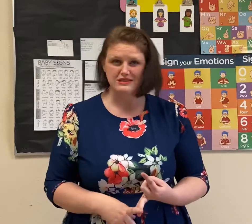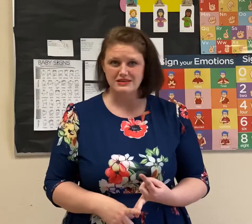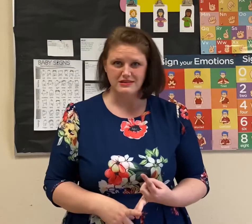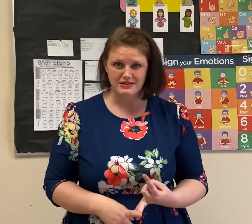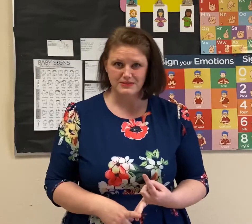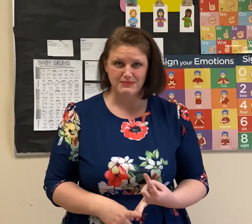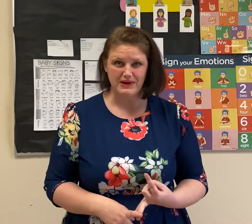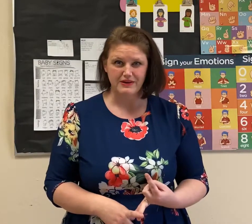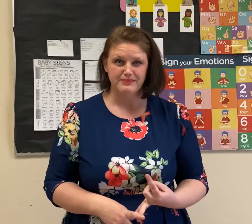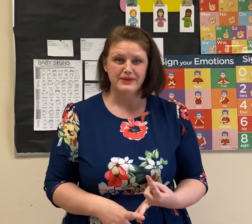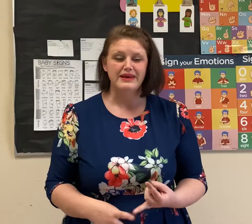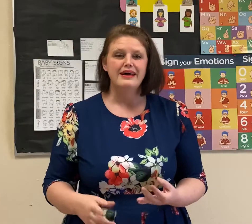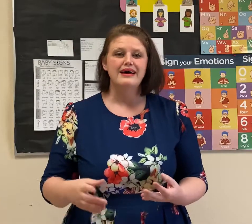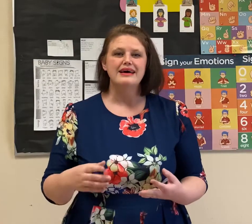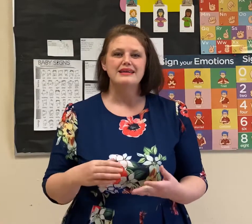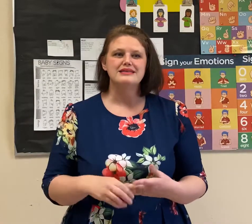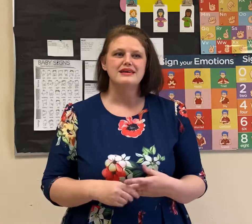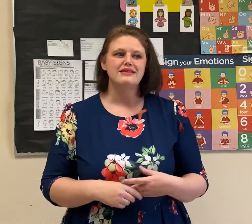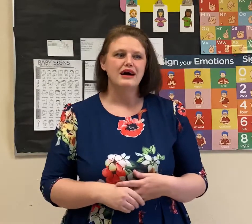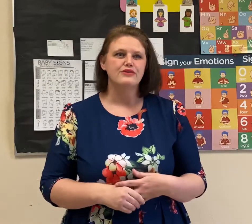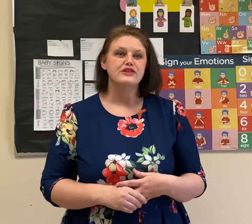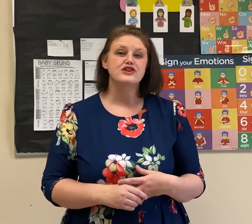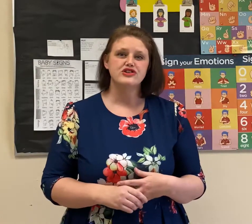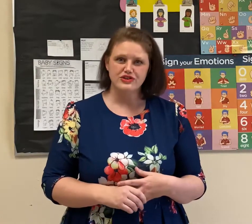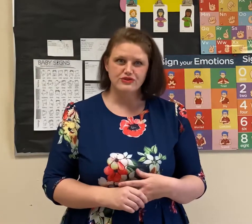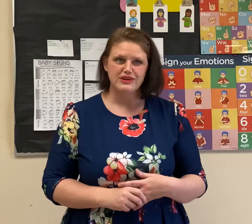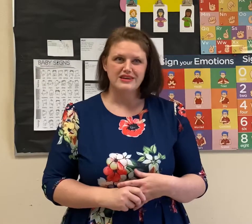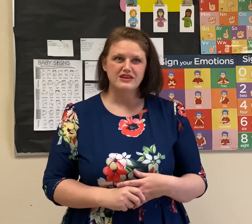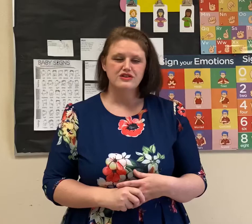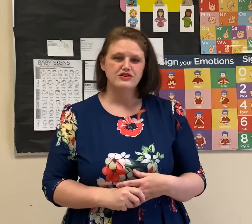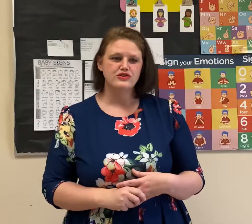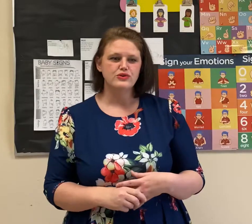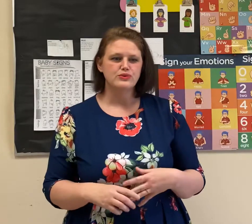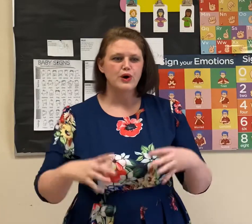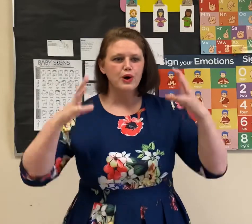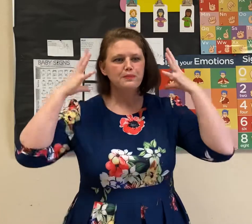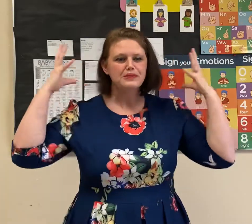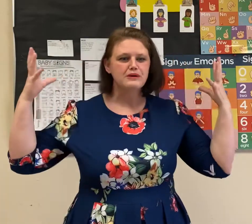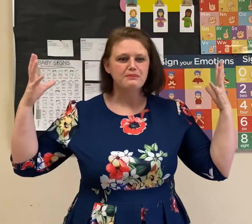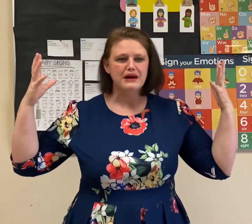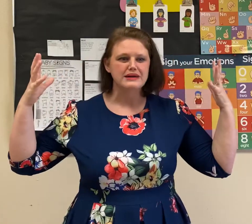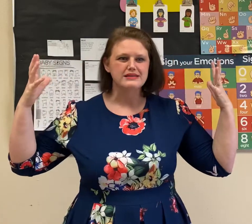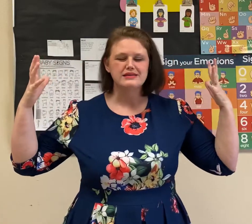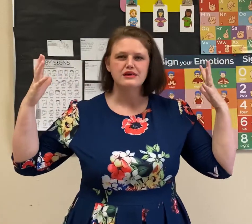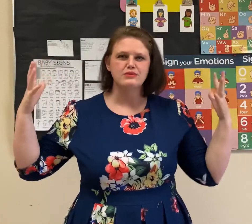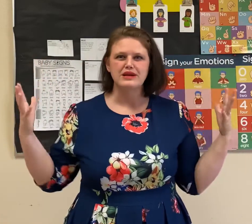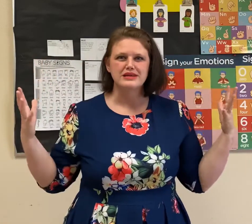to be better, and it's allowed the children to open their minds in ways